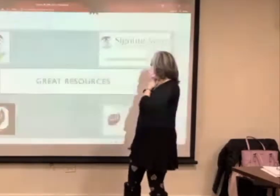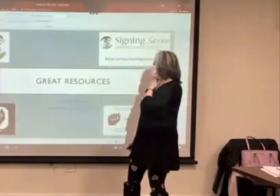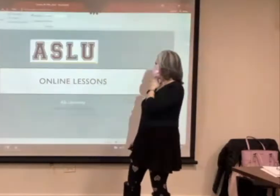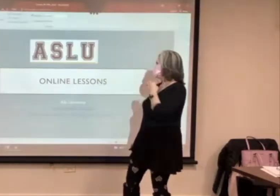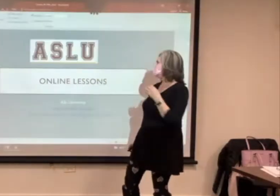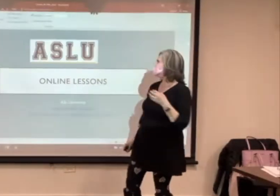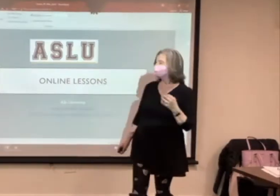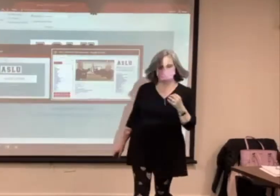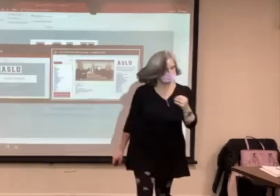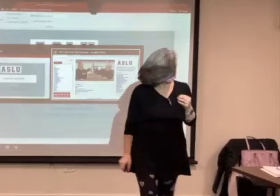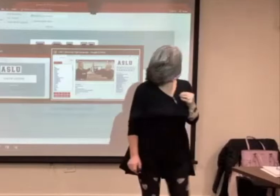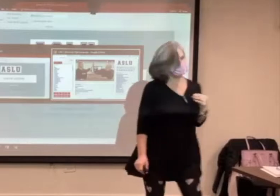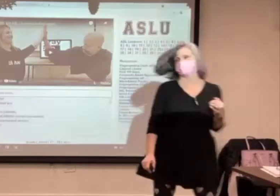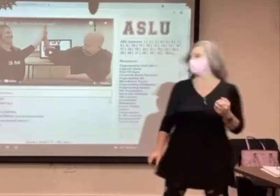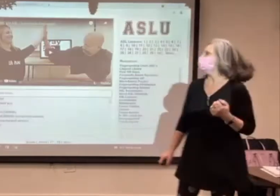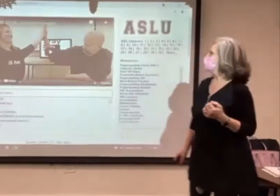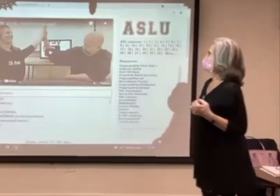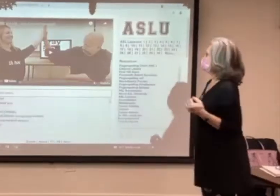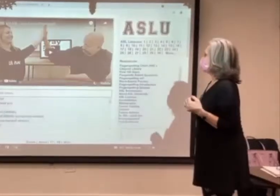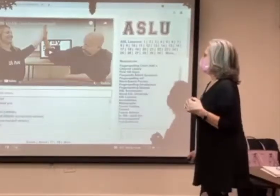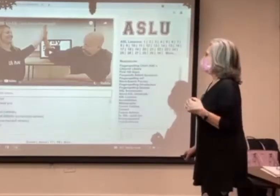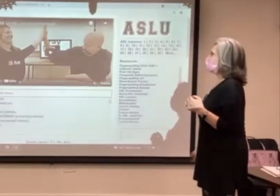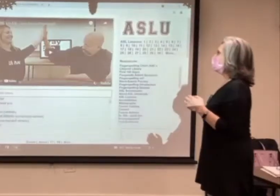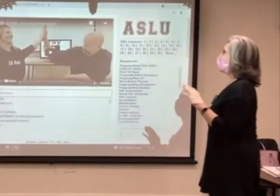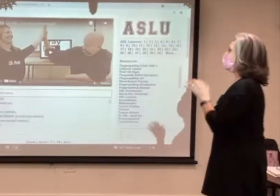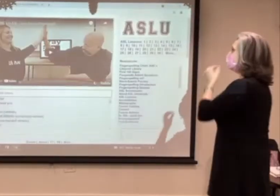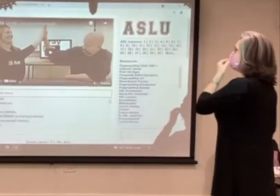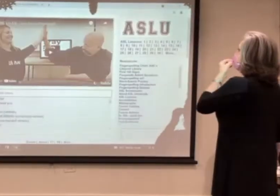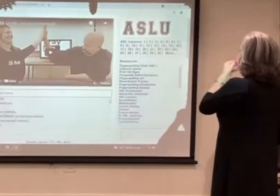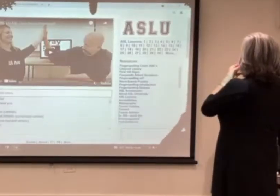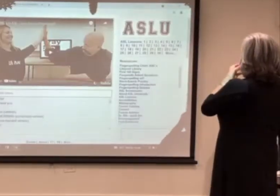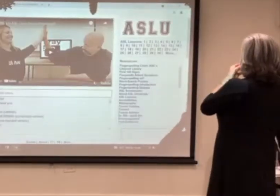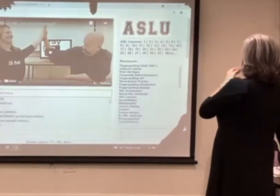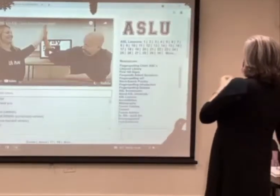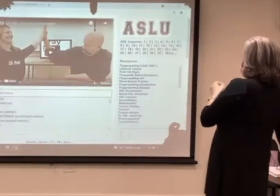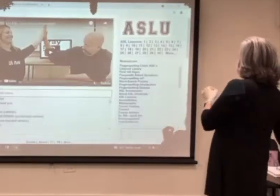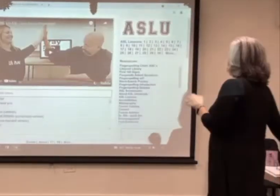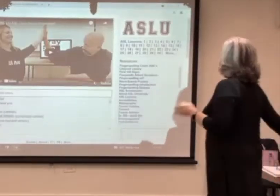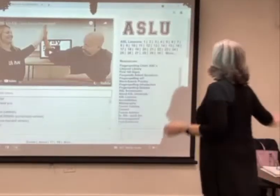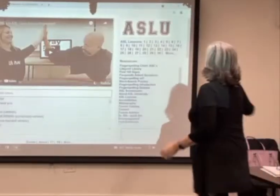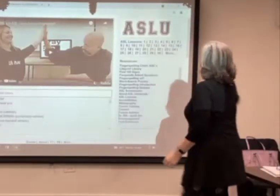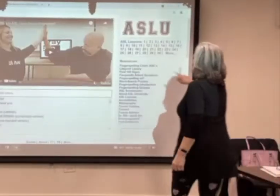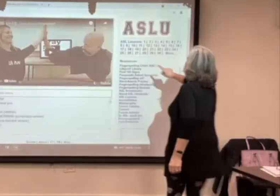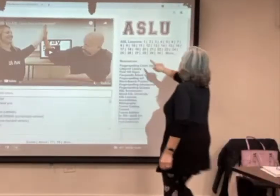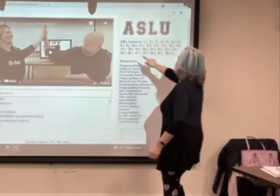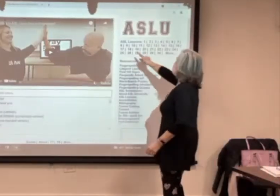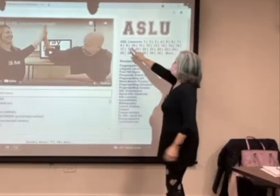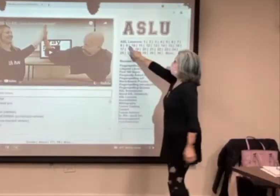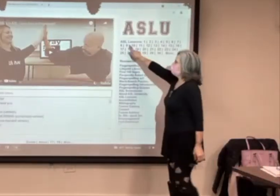life print and see what comes up. Now, this one, if you see over here, says